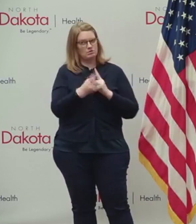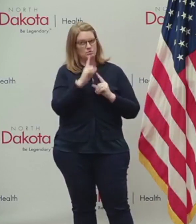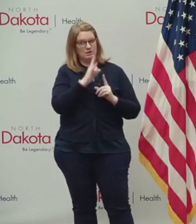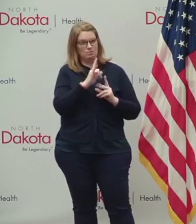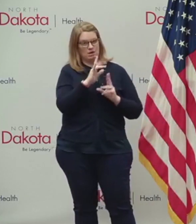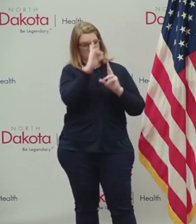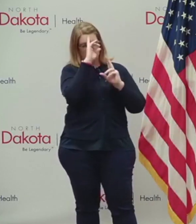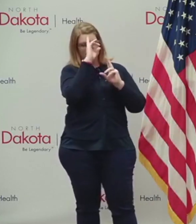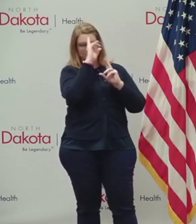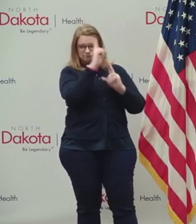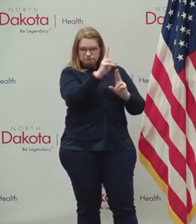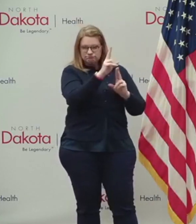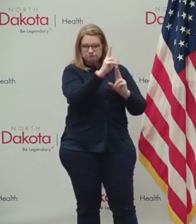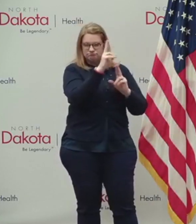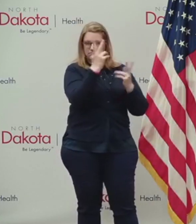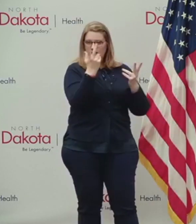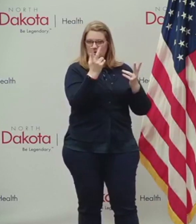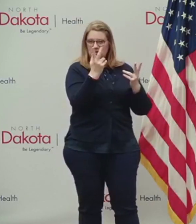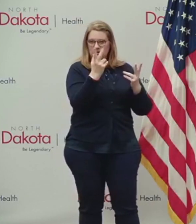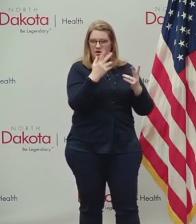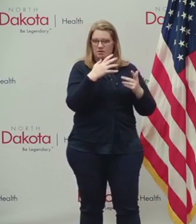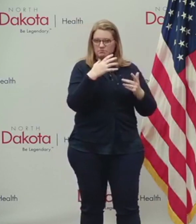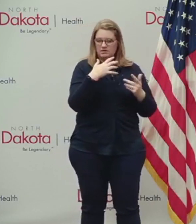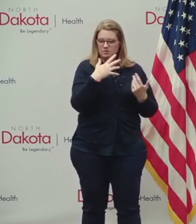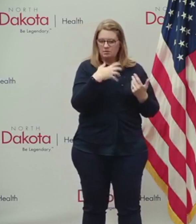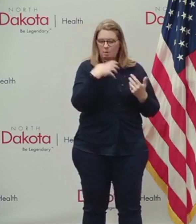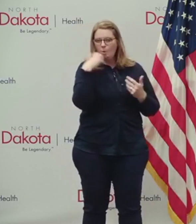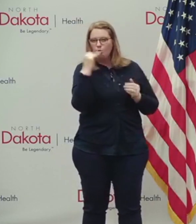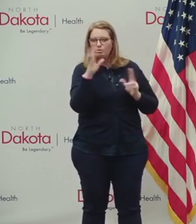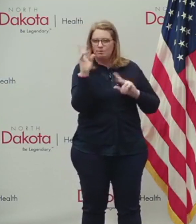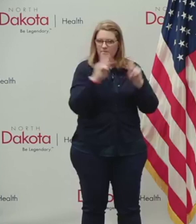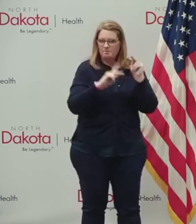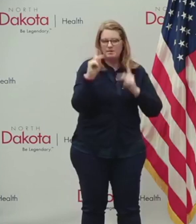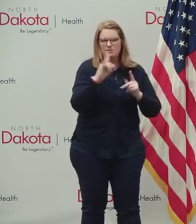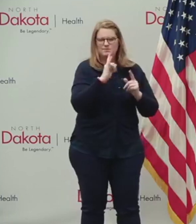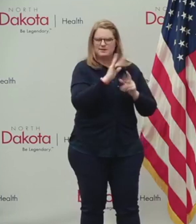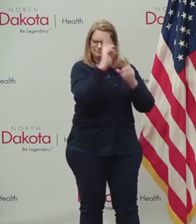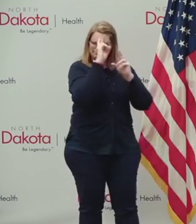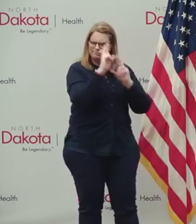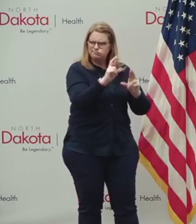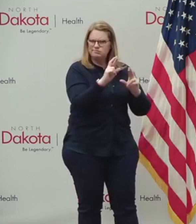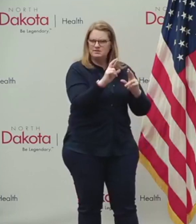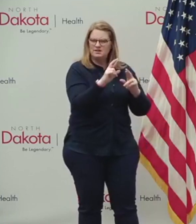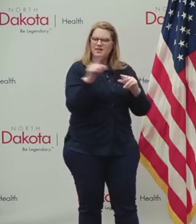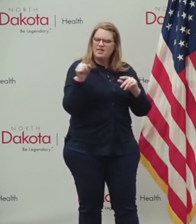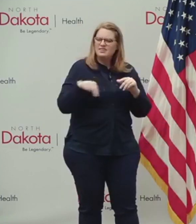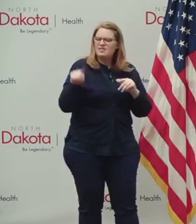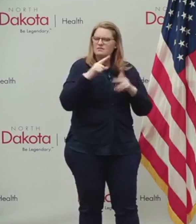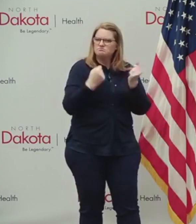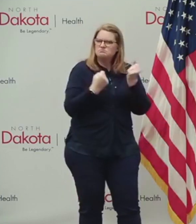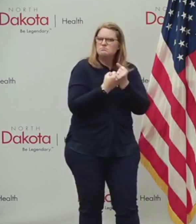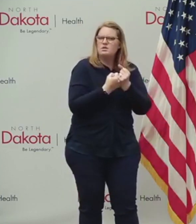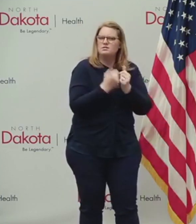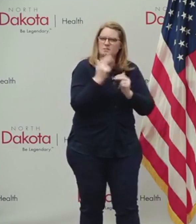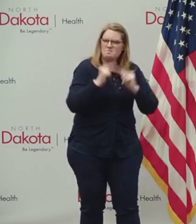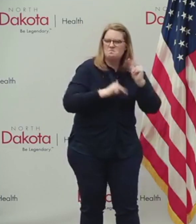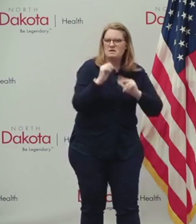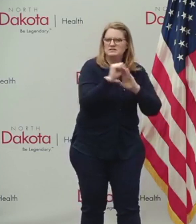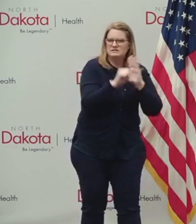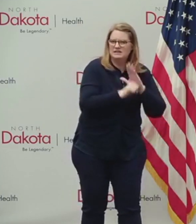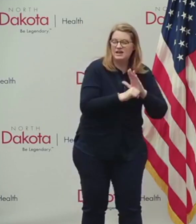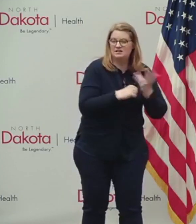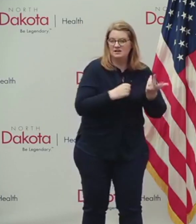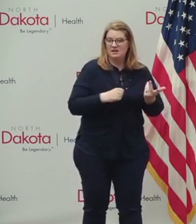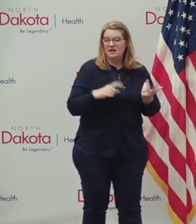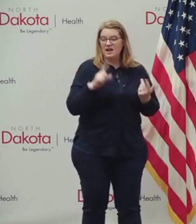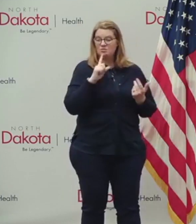respect and do respect our elders, those that have helped build our state and help contribute to our state. And those elders in our state are